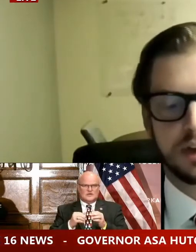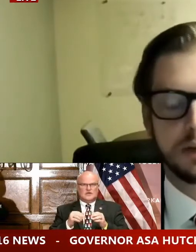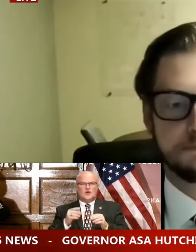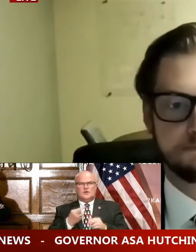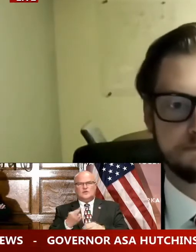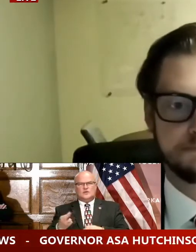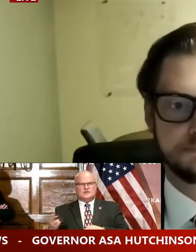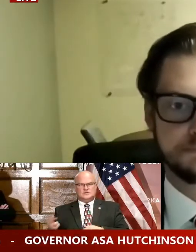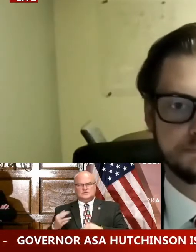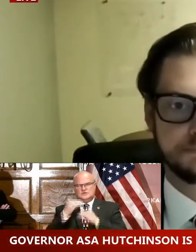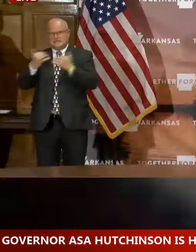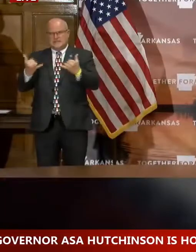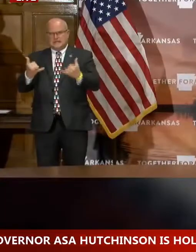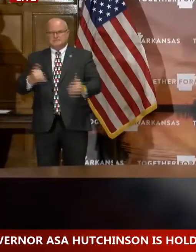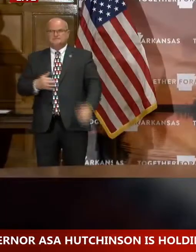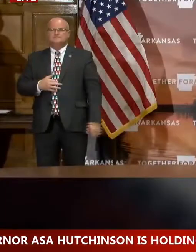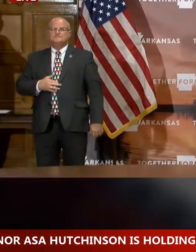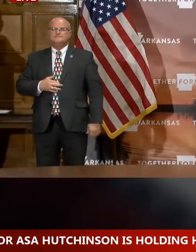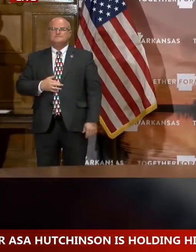are so thin.